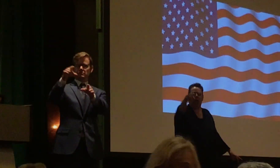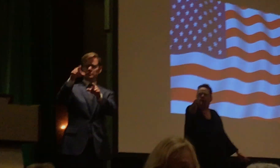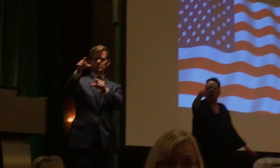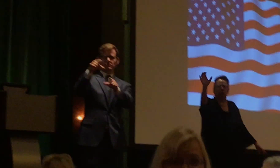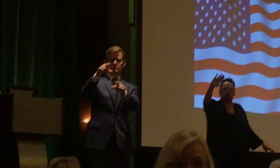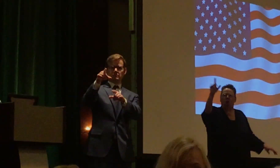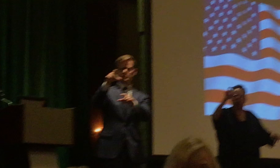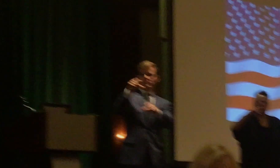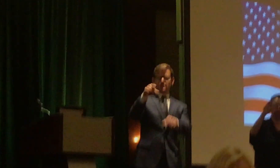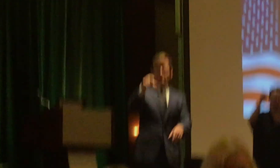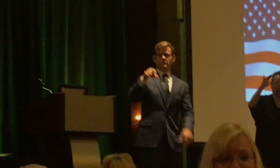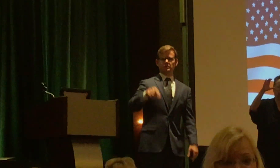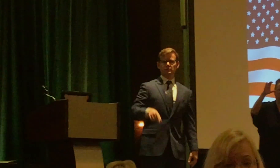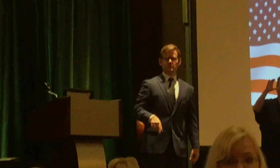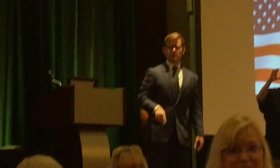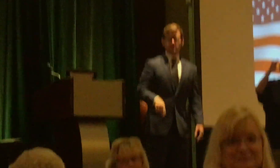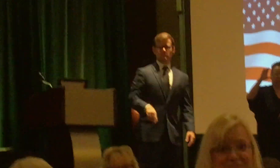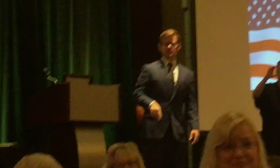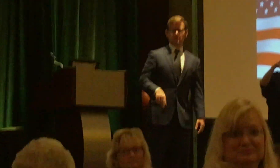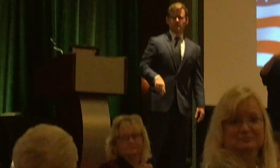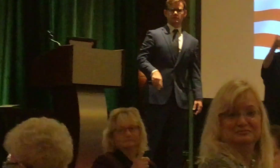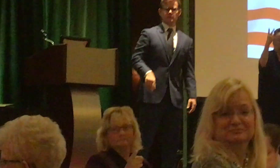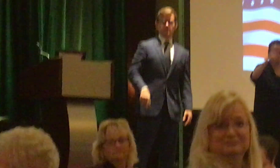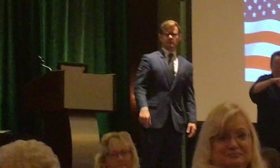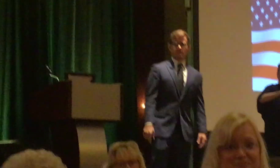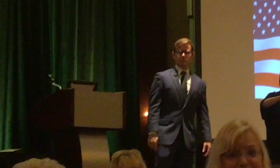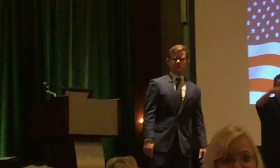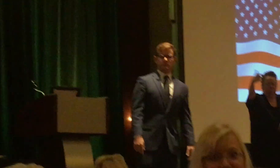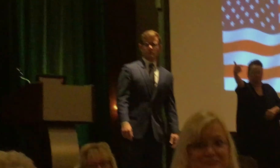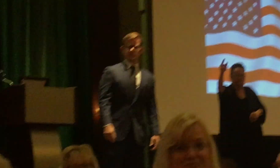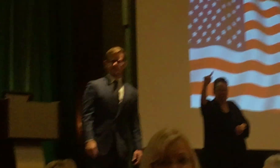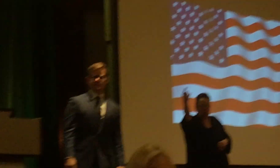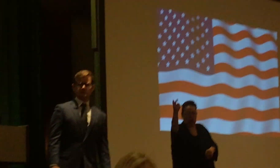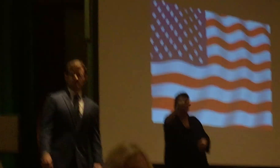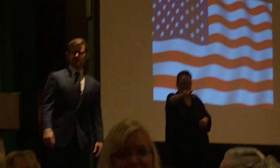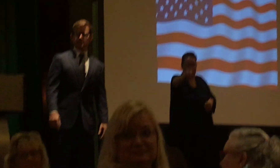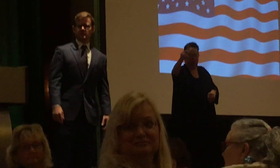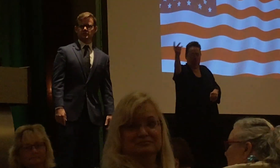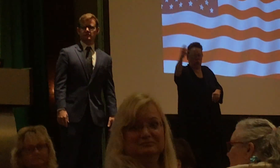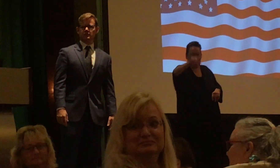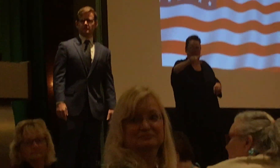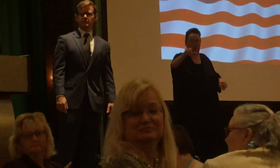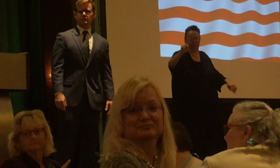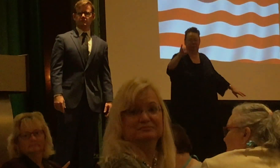I talked to you. No, wait, there are two at the same time. Okay, sure.